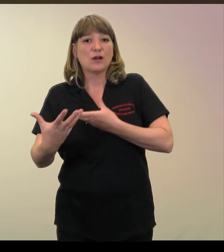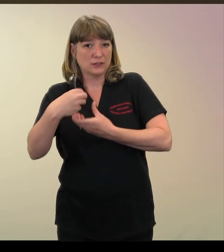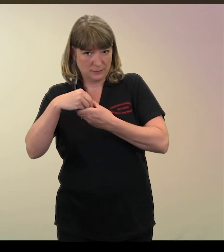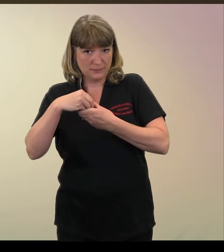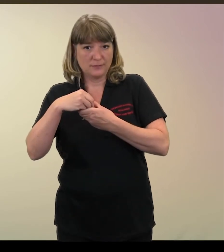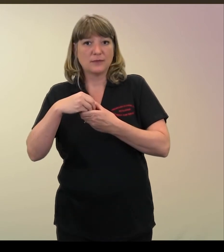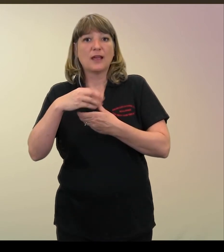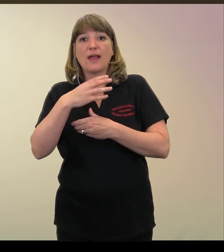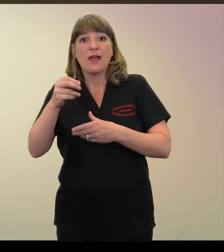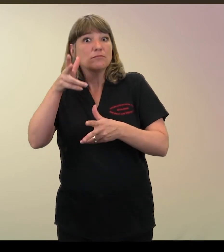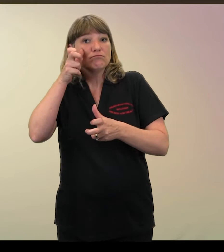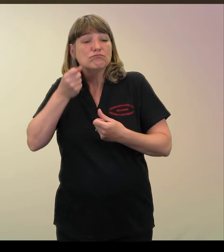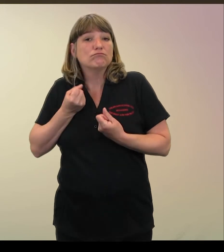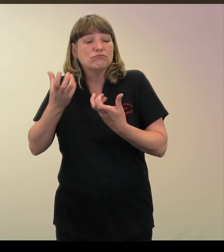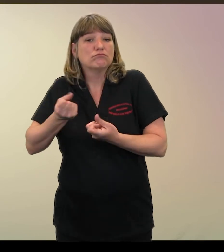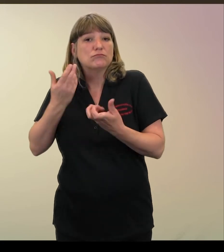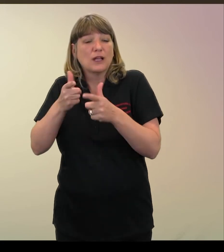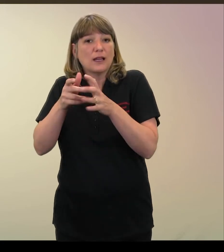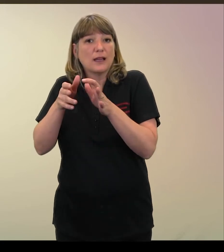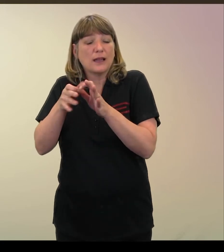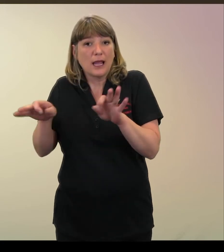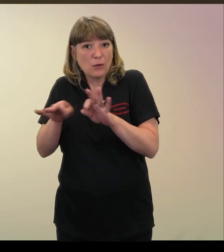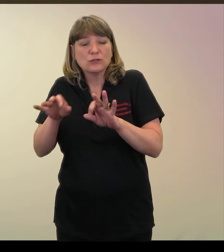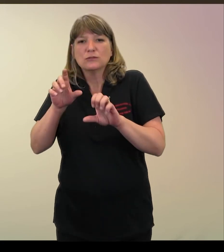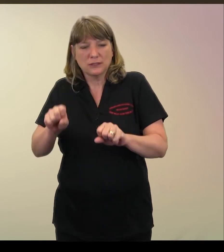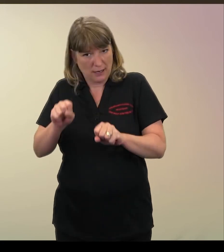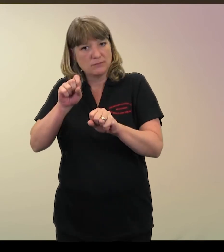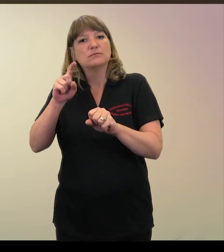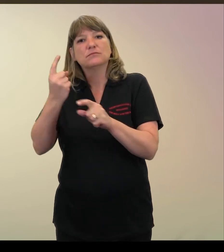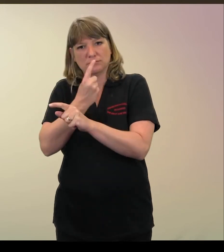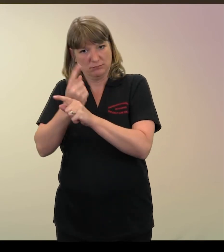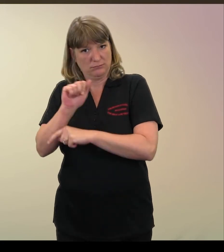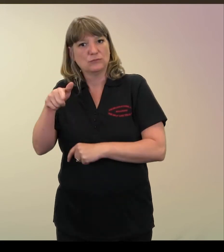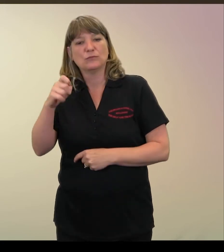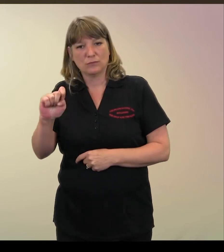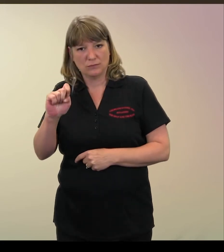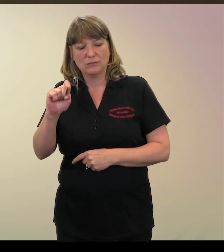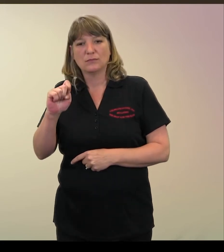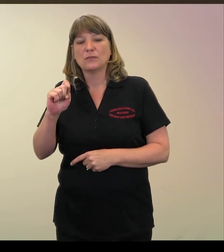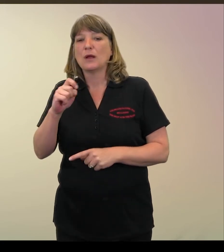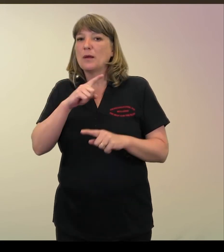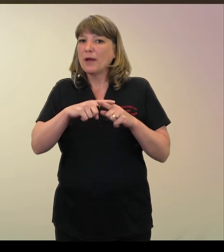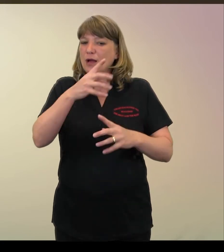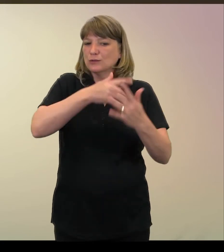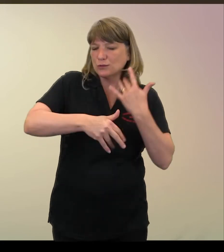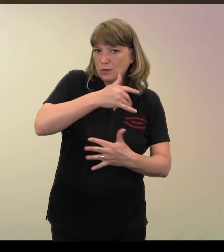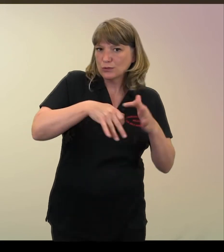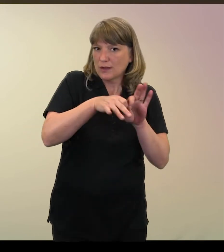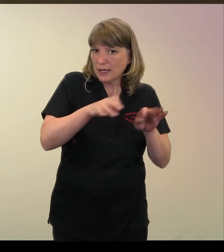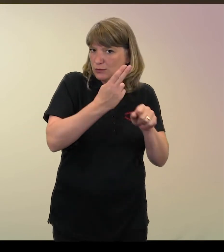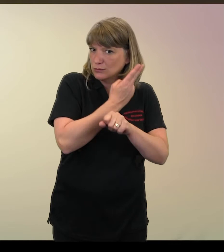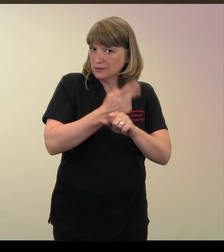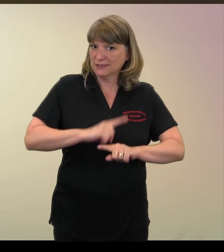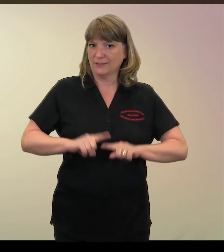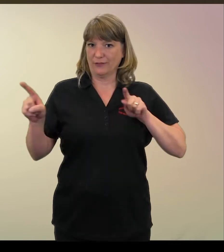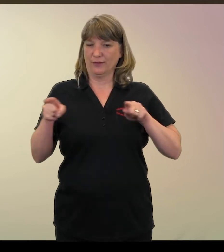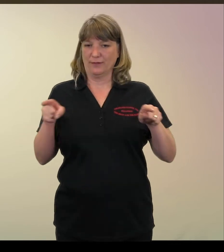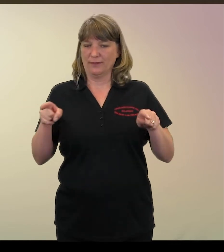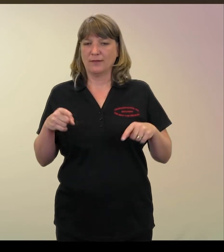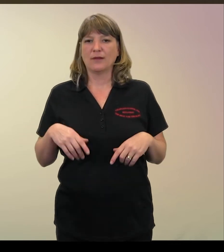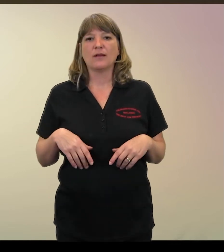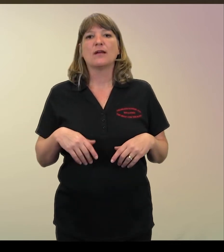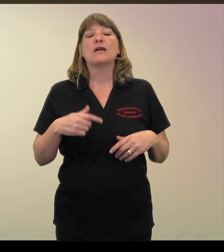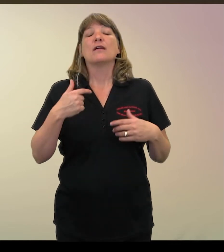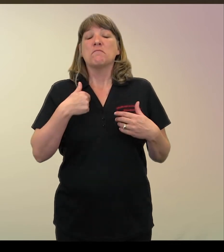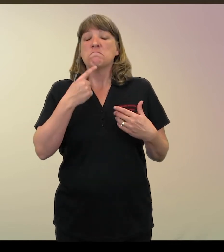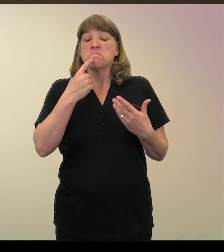can have a diagnosis of autism and their receptive and expressive language can actually be age appropriate, but their social use of